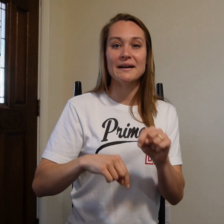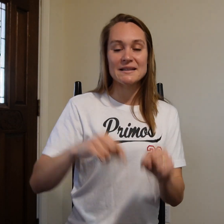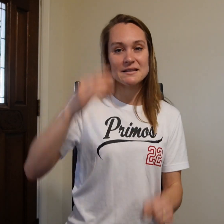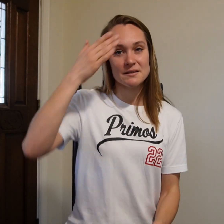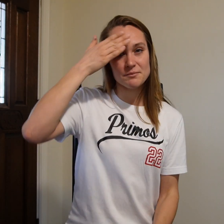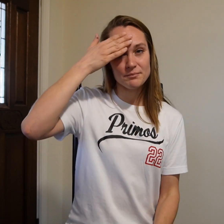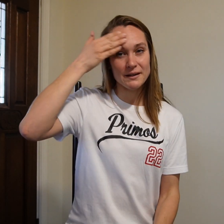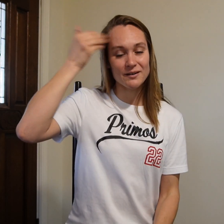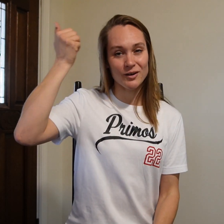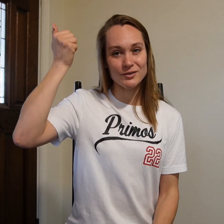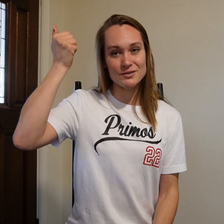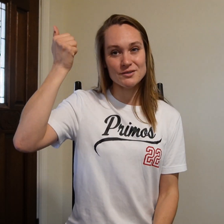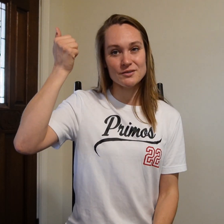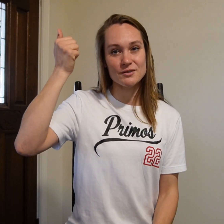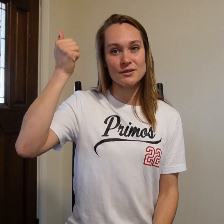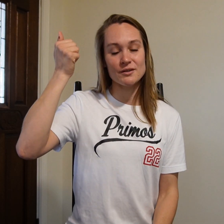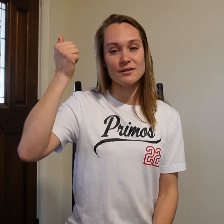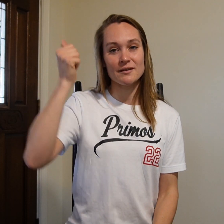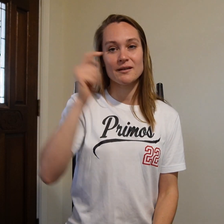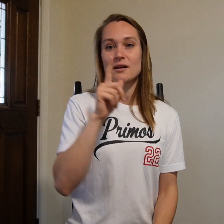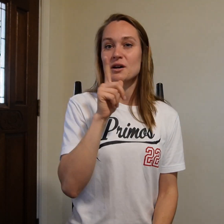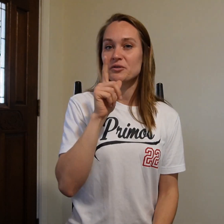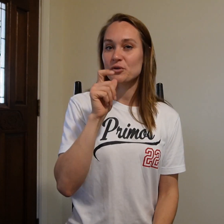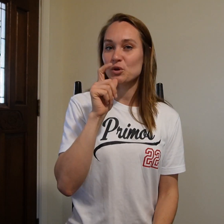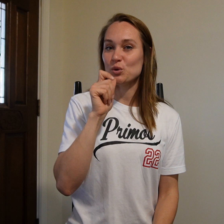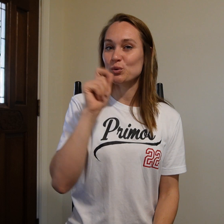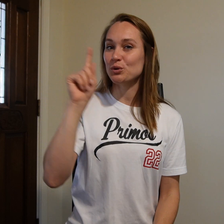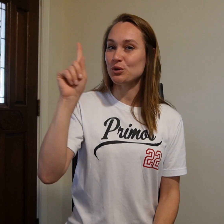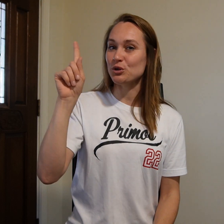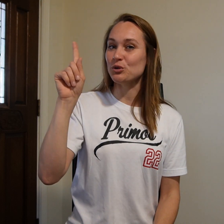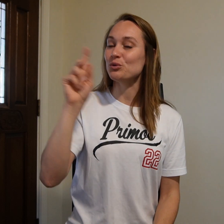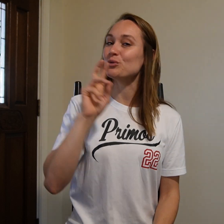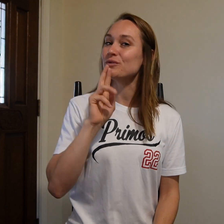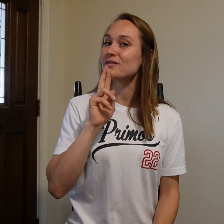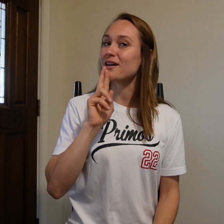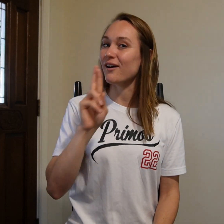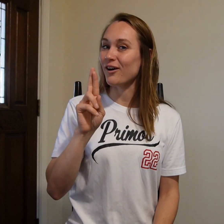but because of who you are.